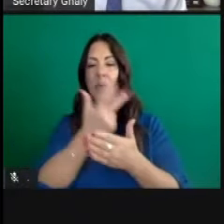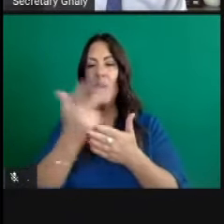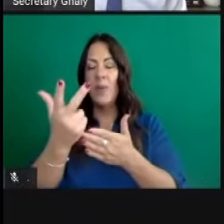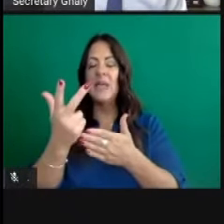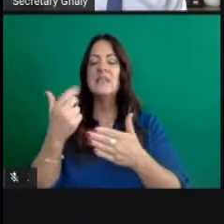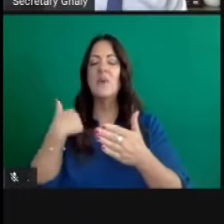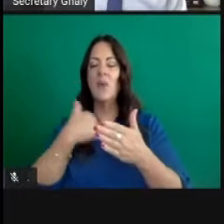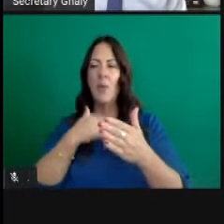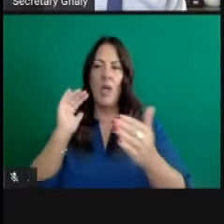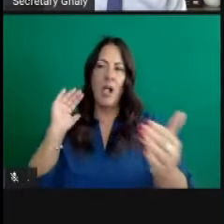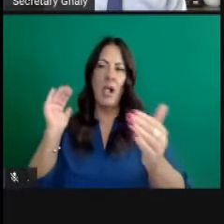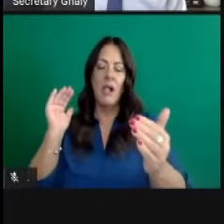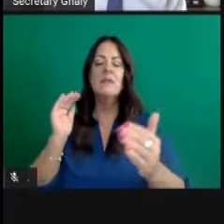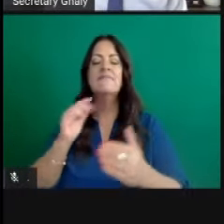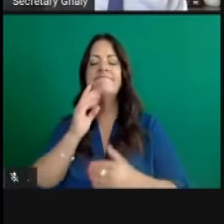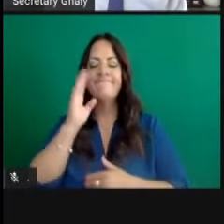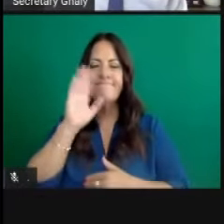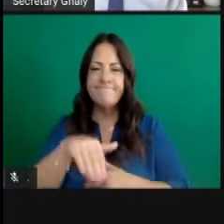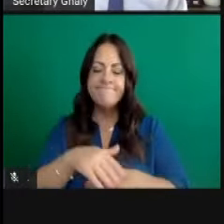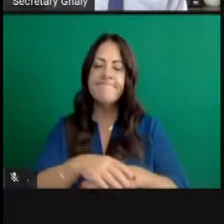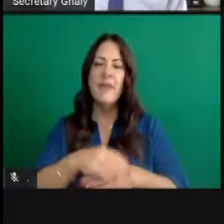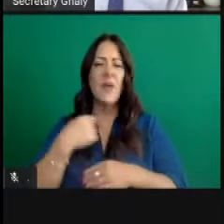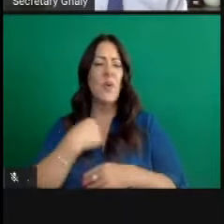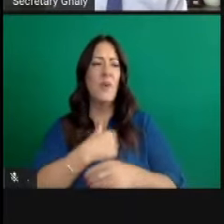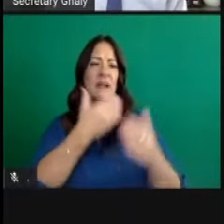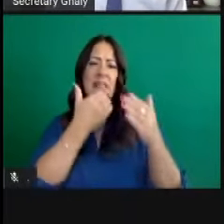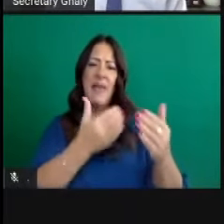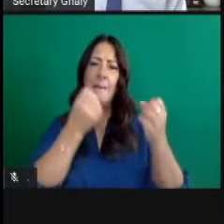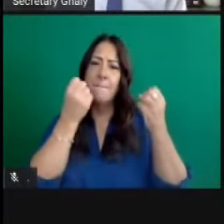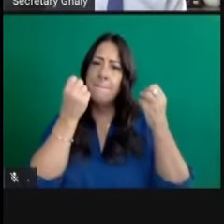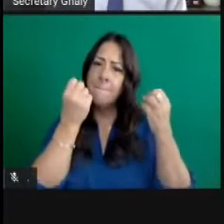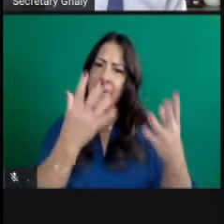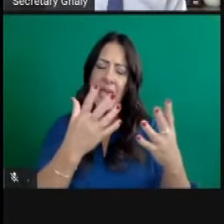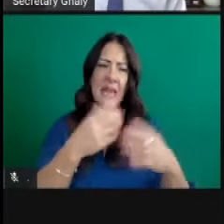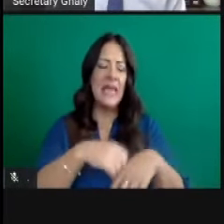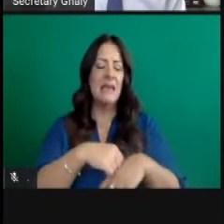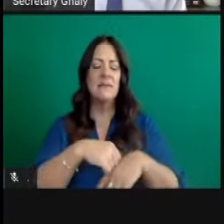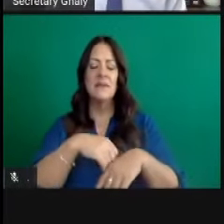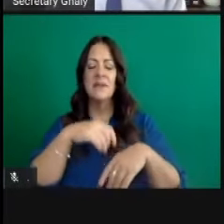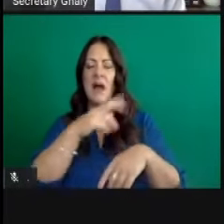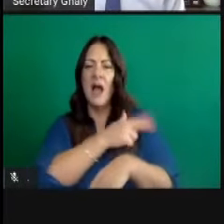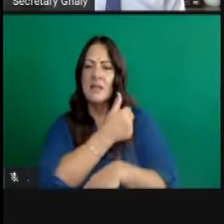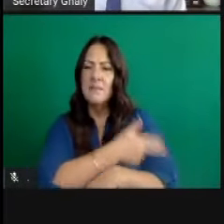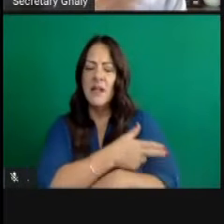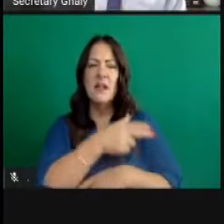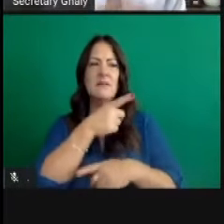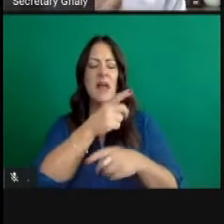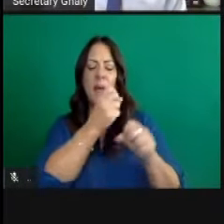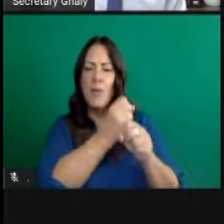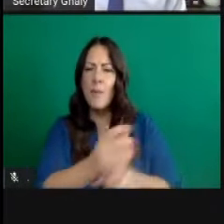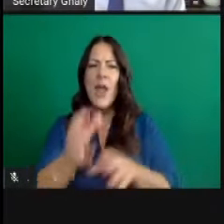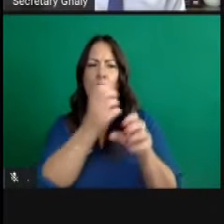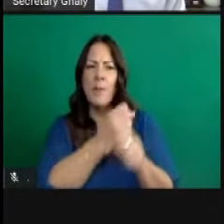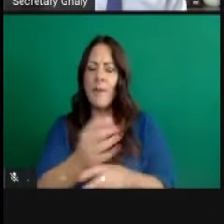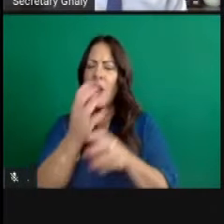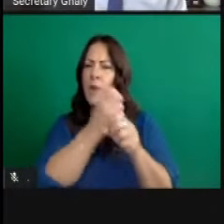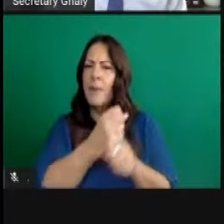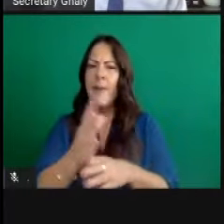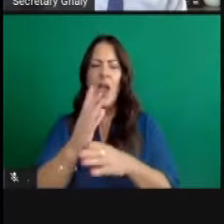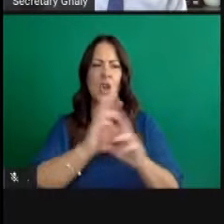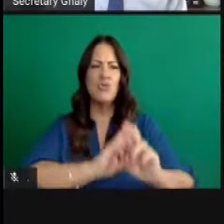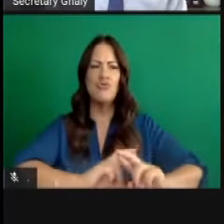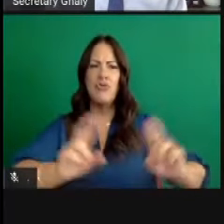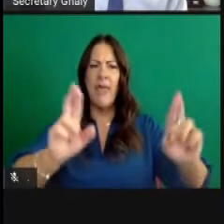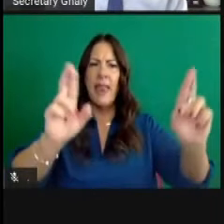who did incredible jobs preparing over the spring and early summer months to remember those conversations about